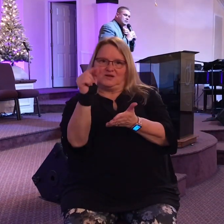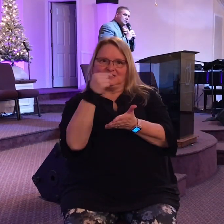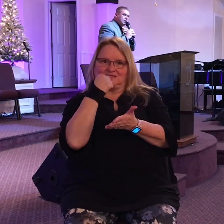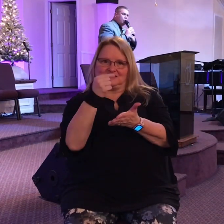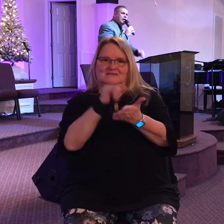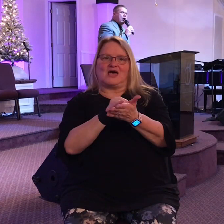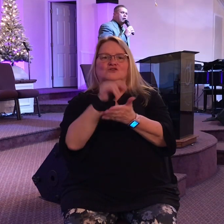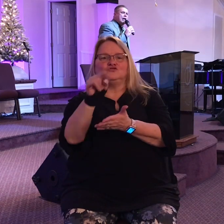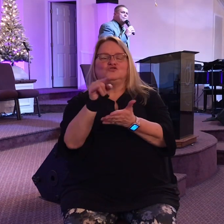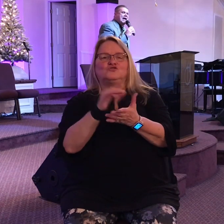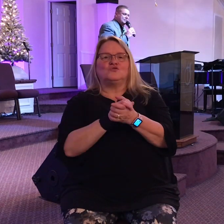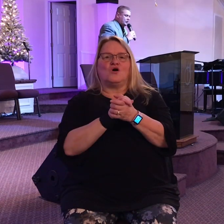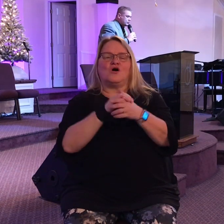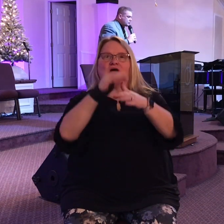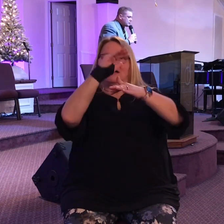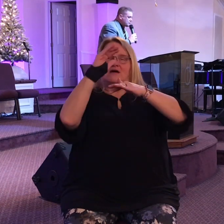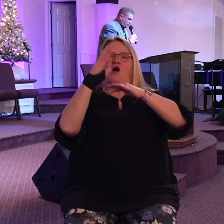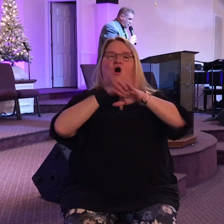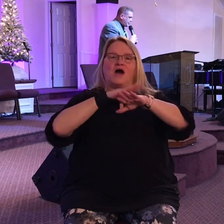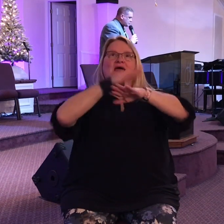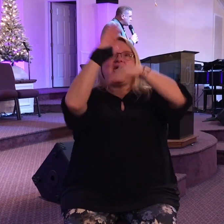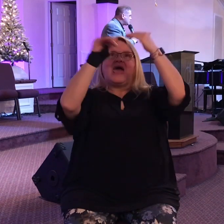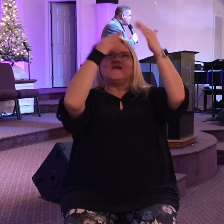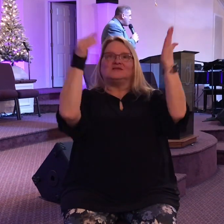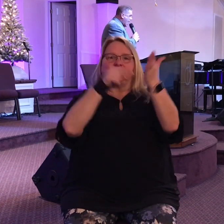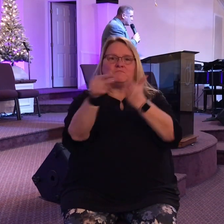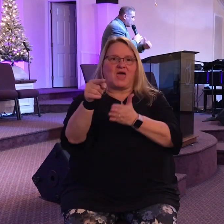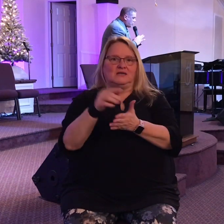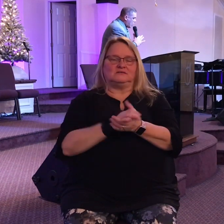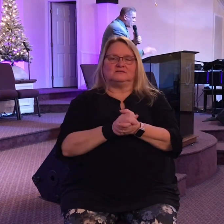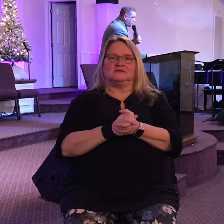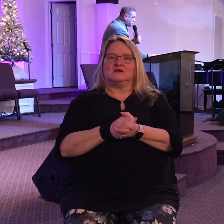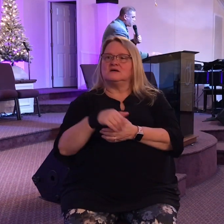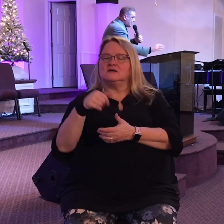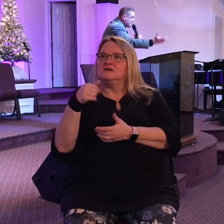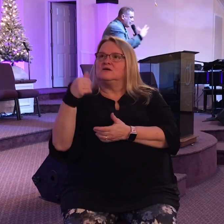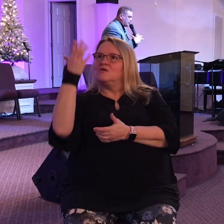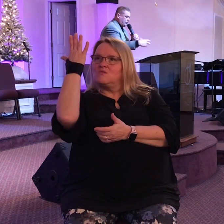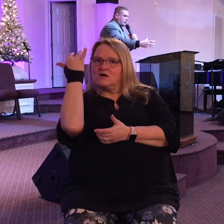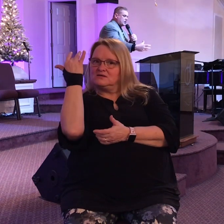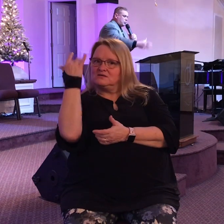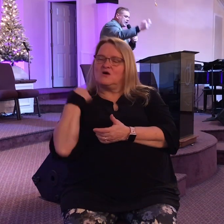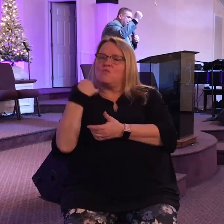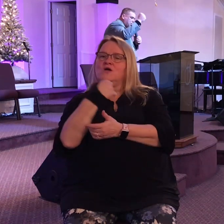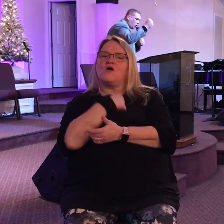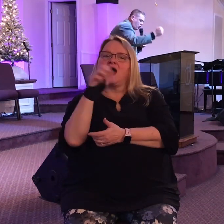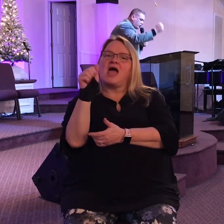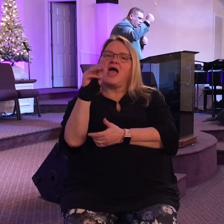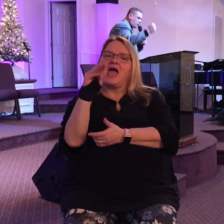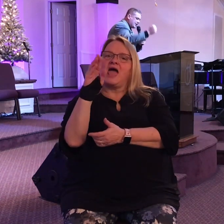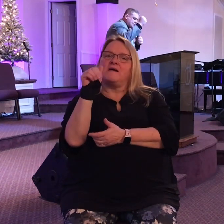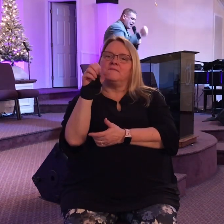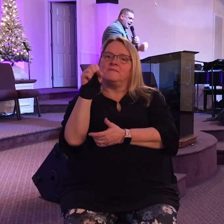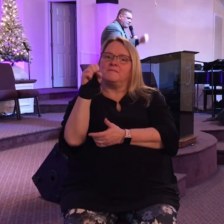then, we are ambassadors for Christ. As though God was pleading through us, we